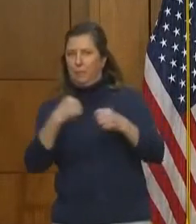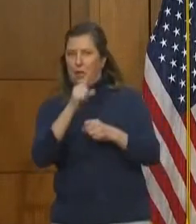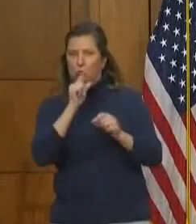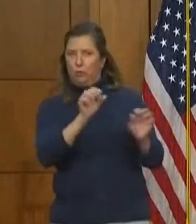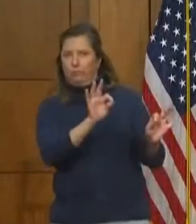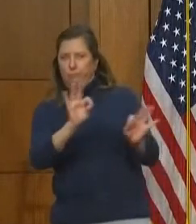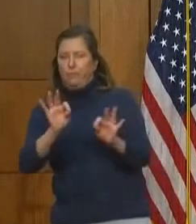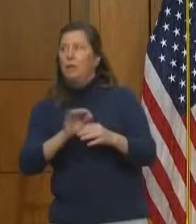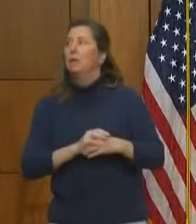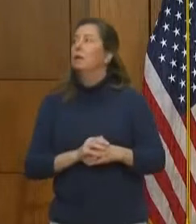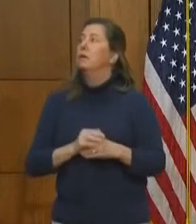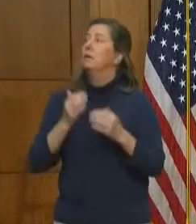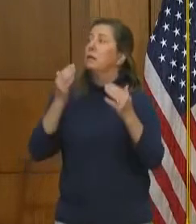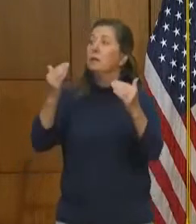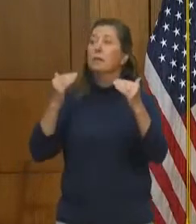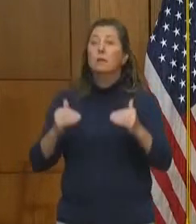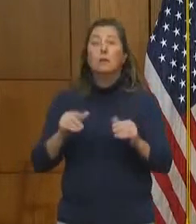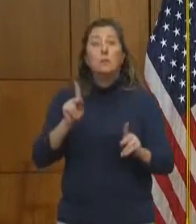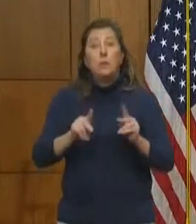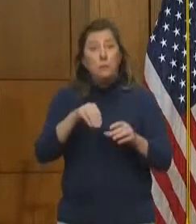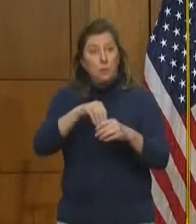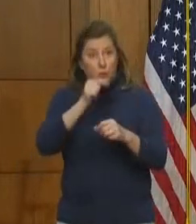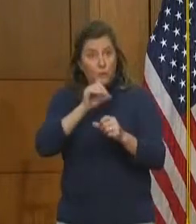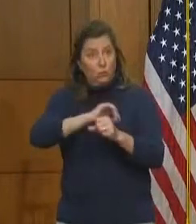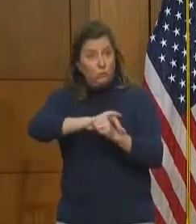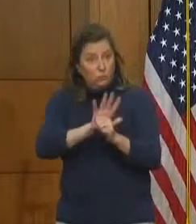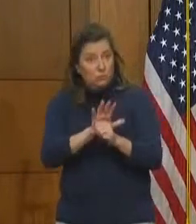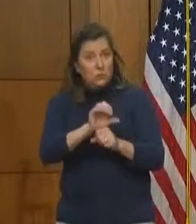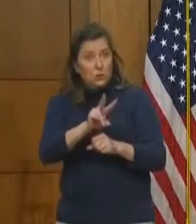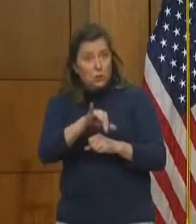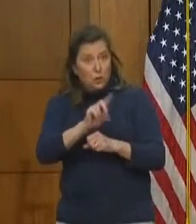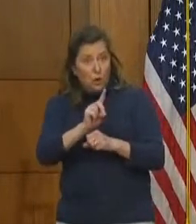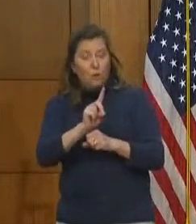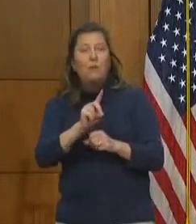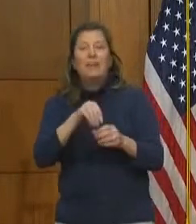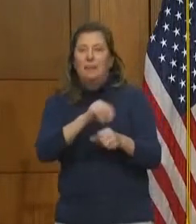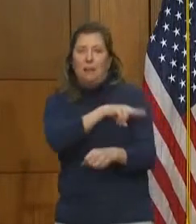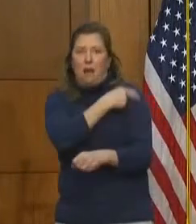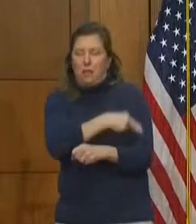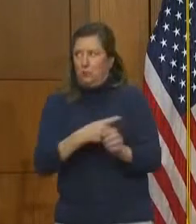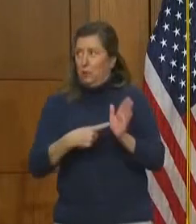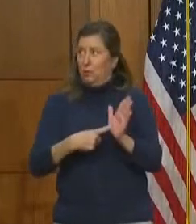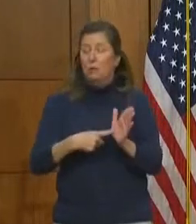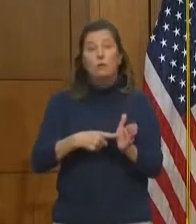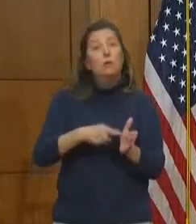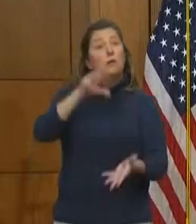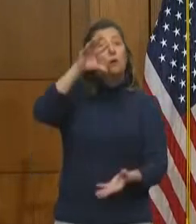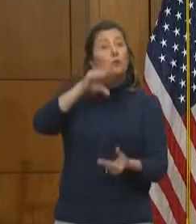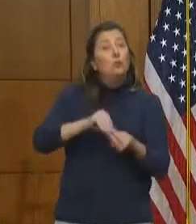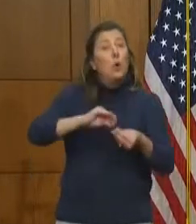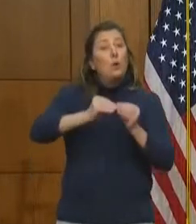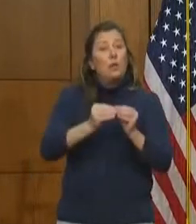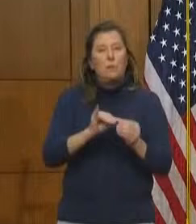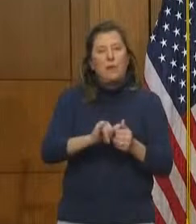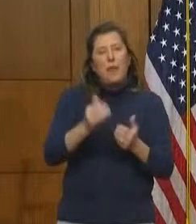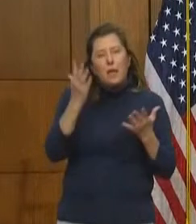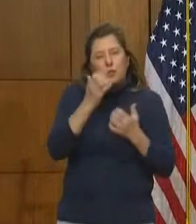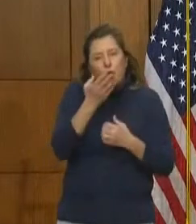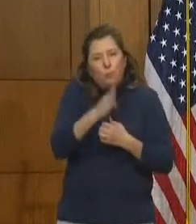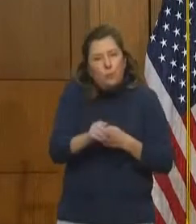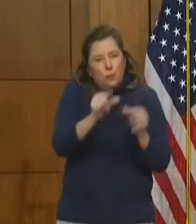many people who have COVID are hospitalized. The total number is the dark blue bar